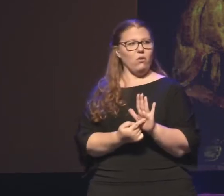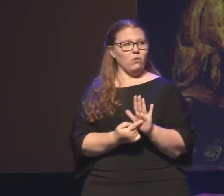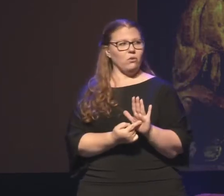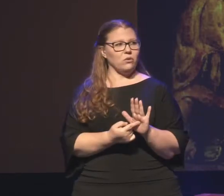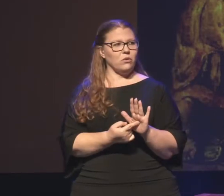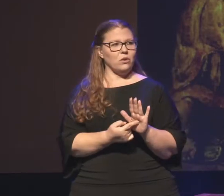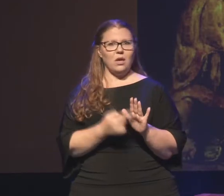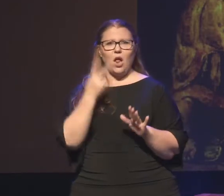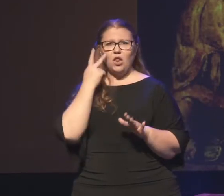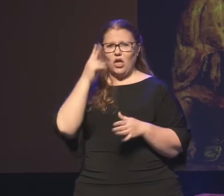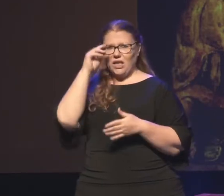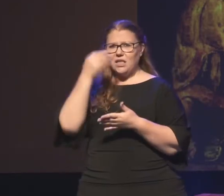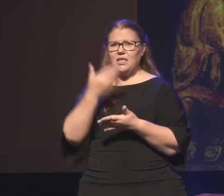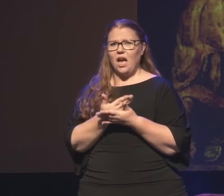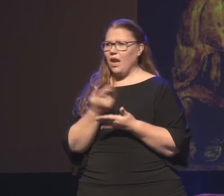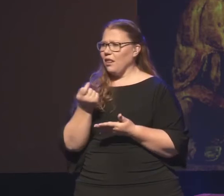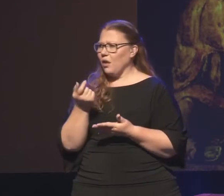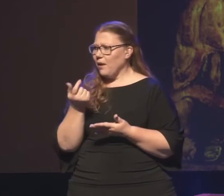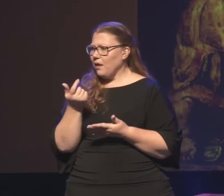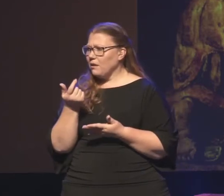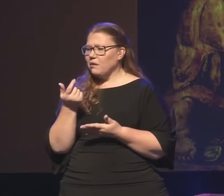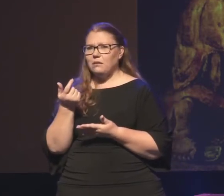son for a moment. Close up a little bit.